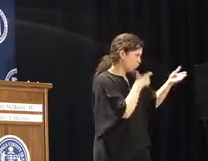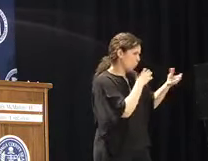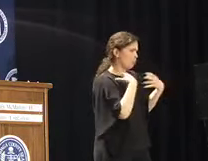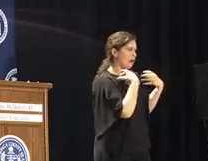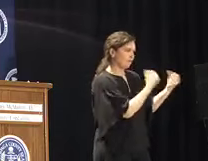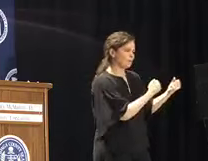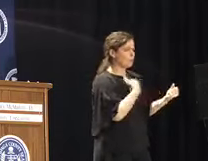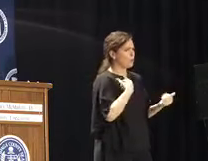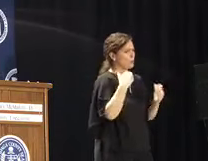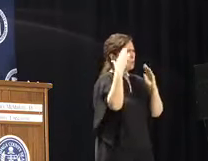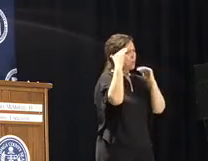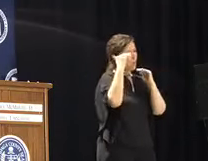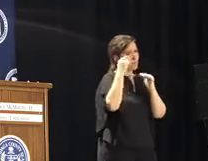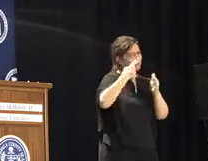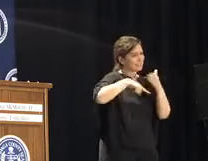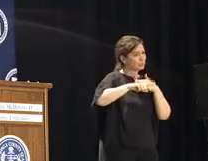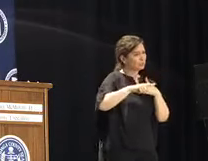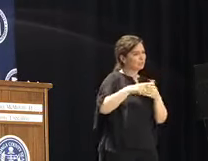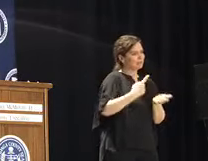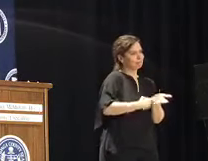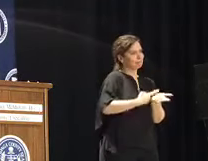recovery.